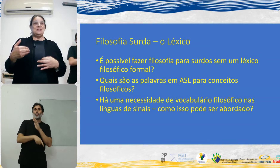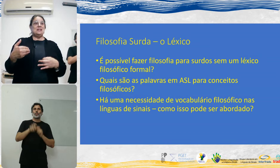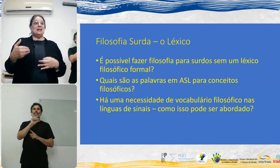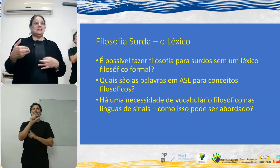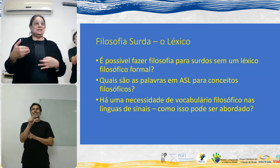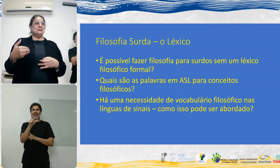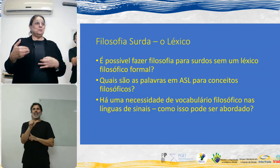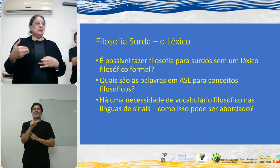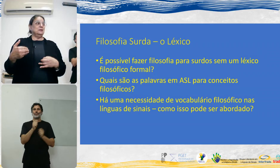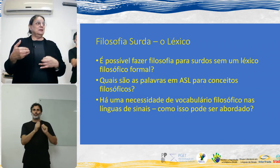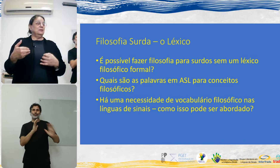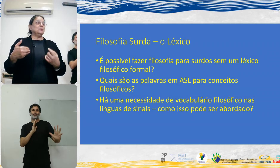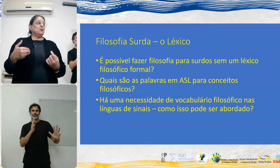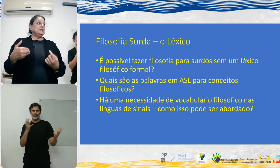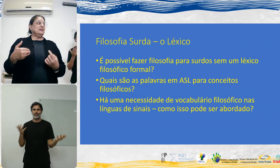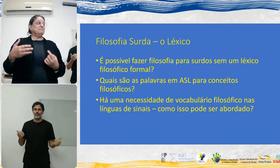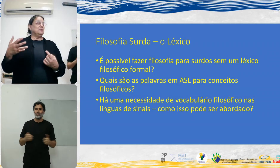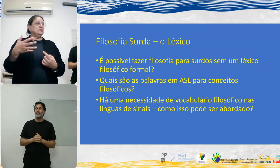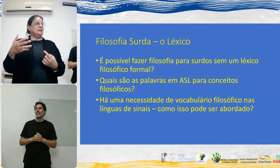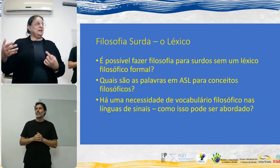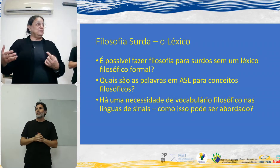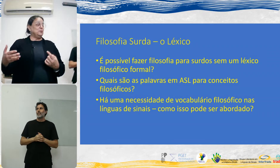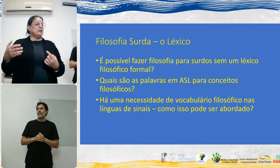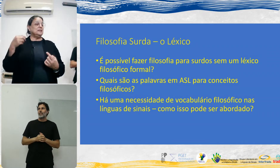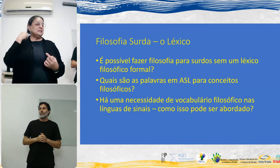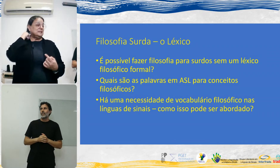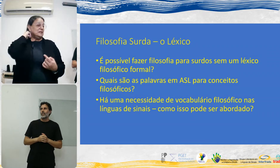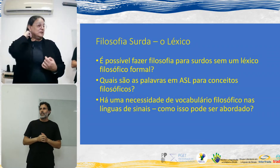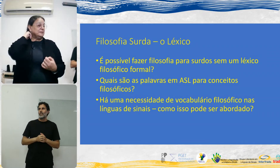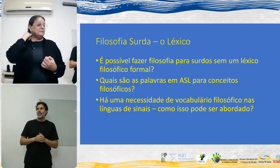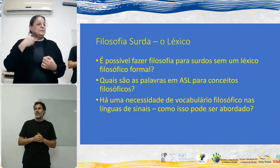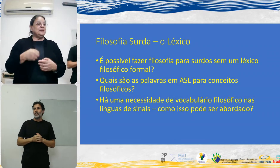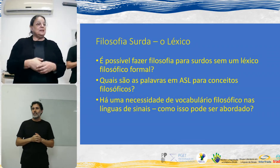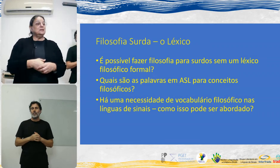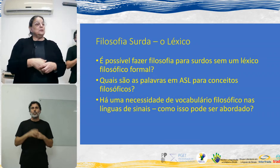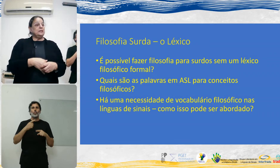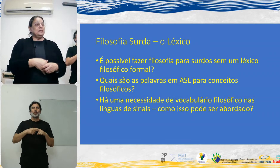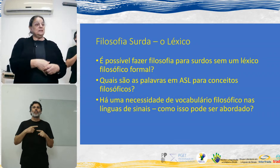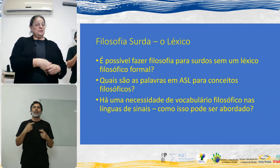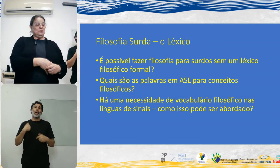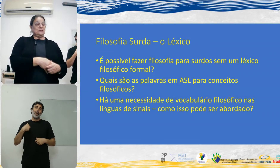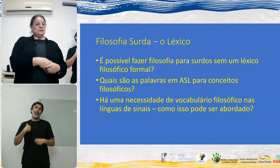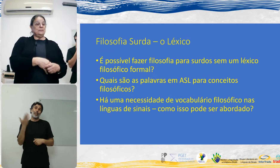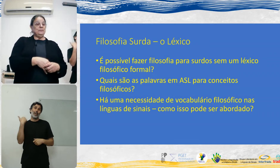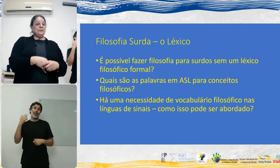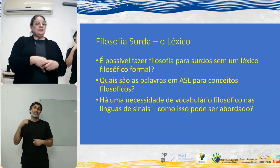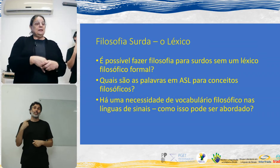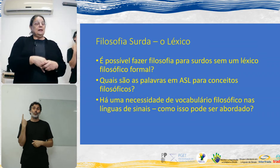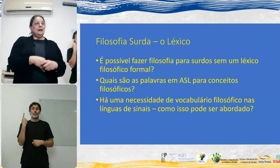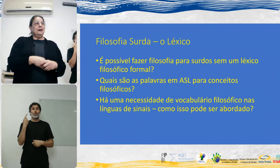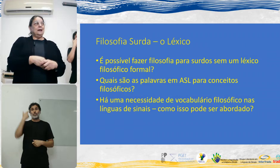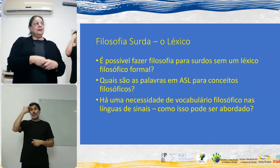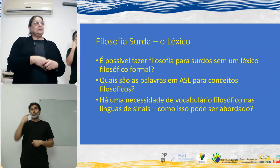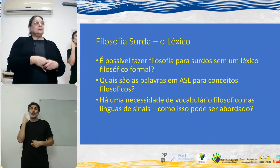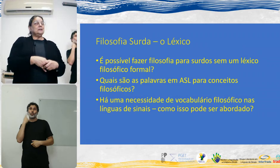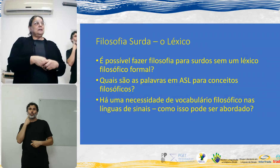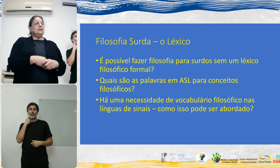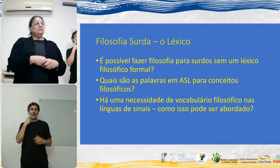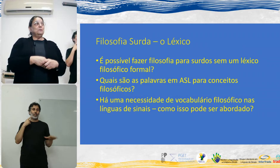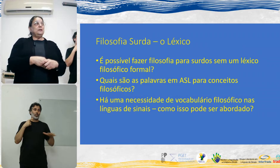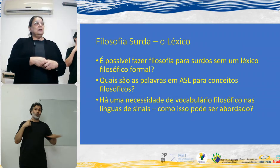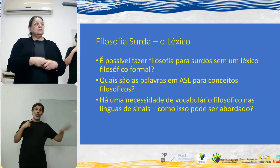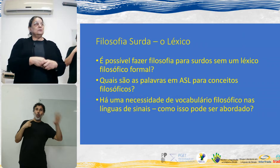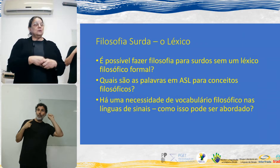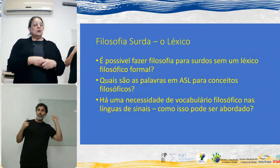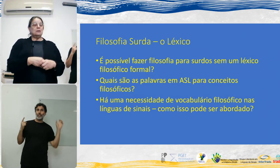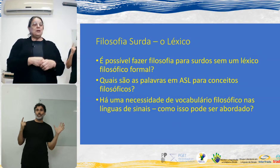philosophy classes where there's one deaf person and everyone else is hearing, including the instructor. And if